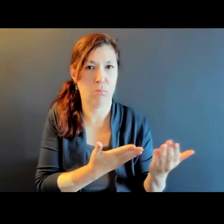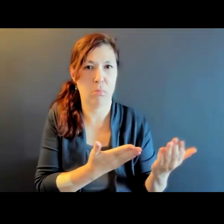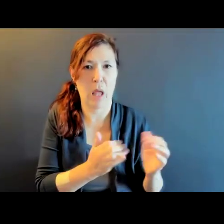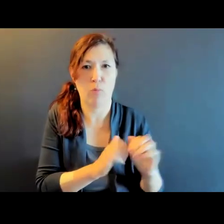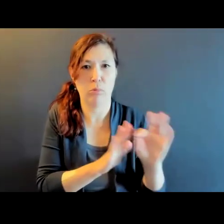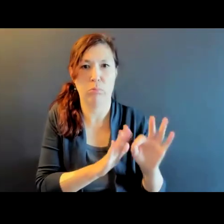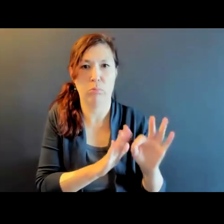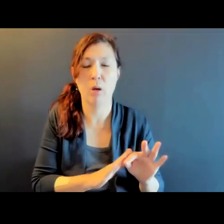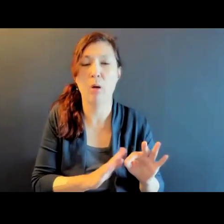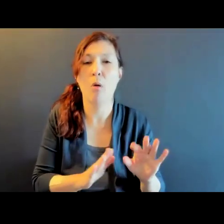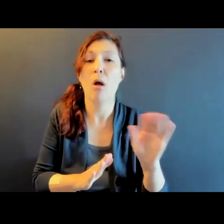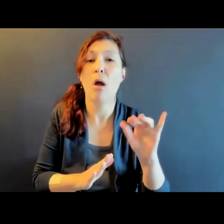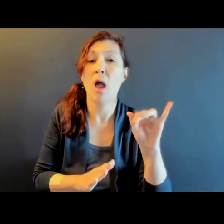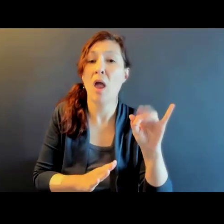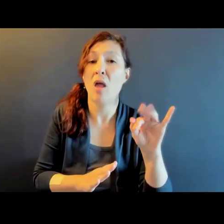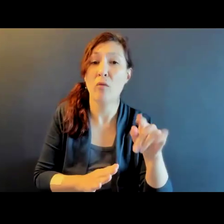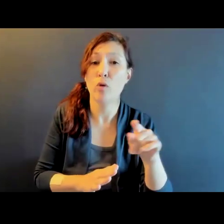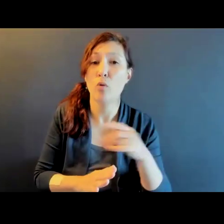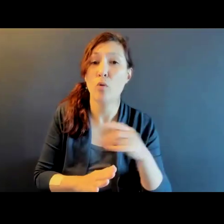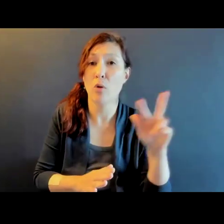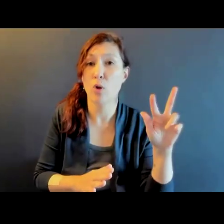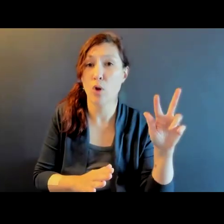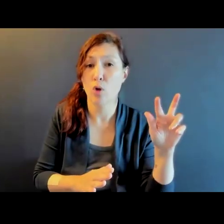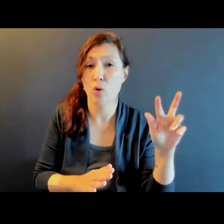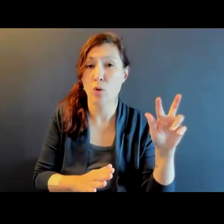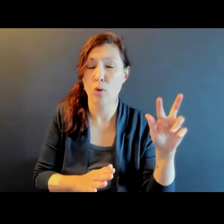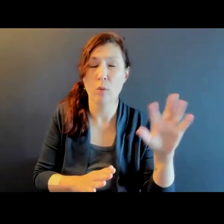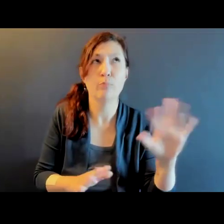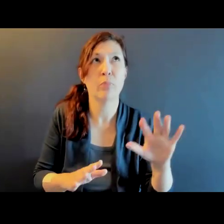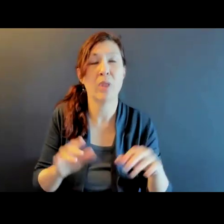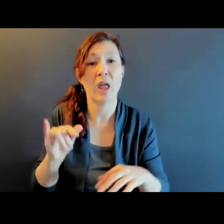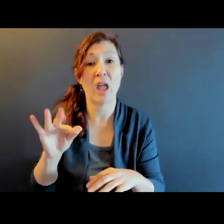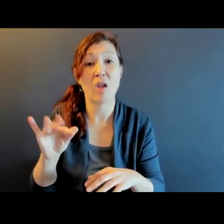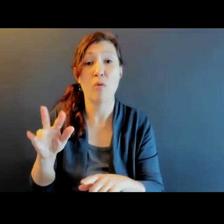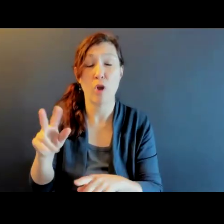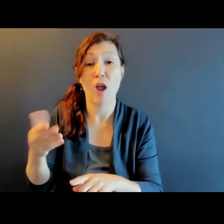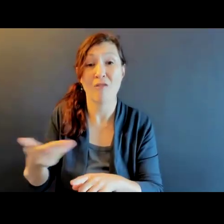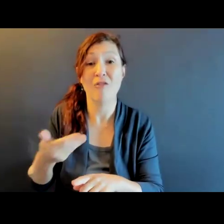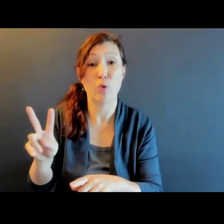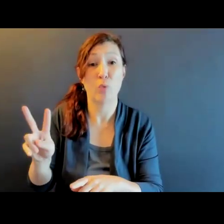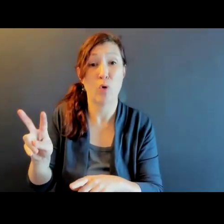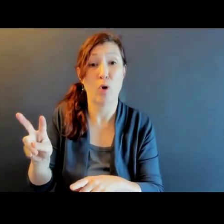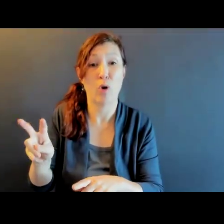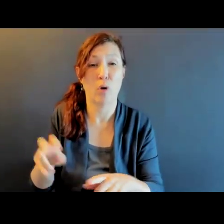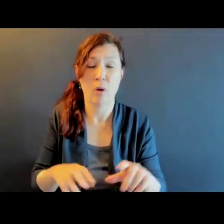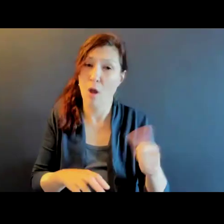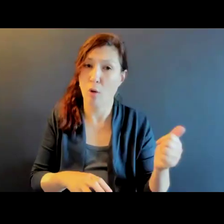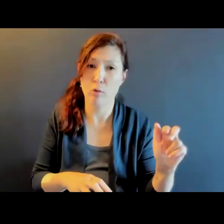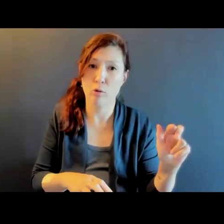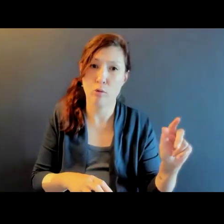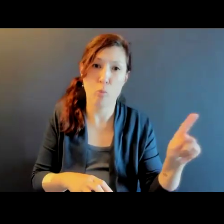300? You invited 200. The other 100 will be pretty much